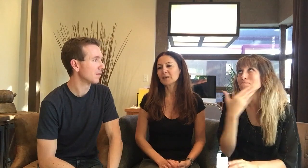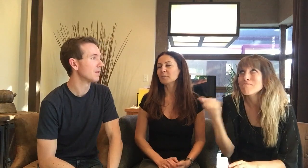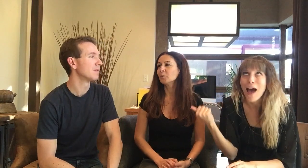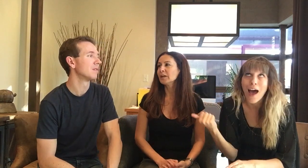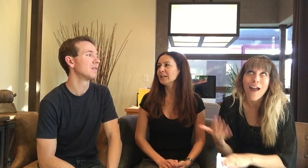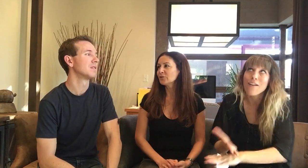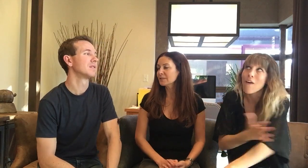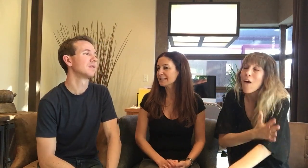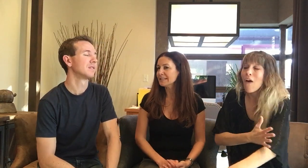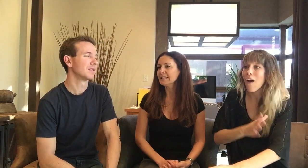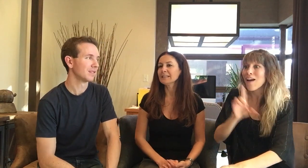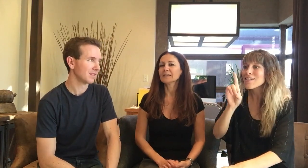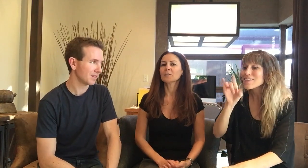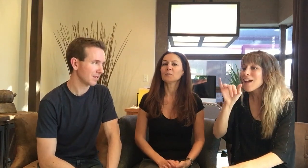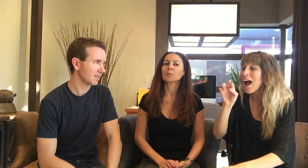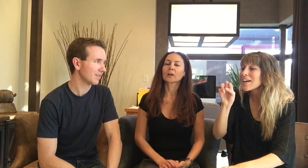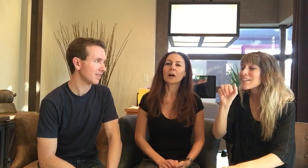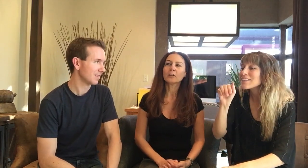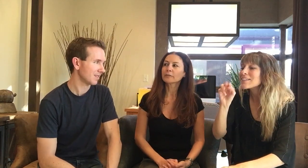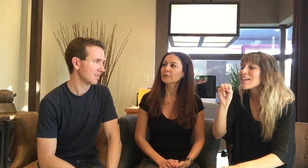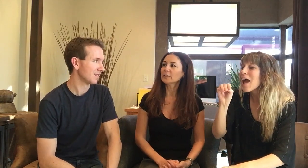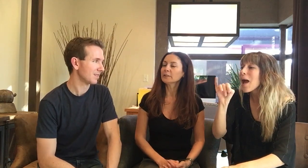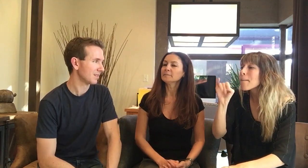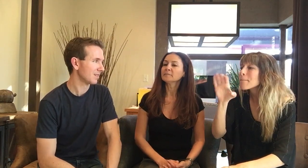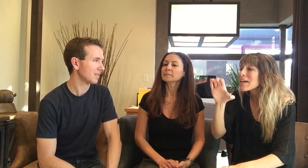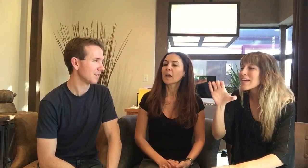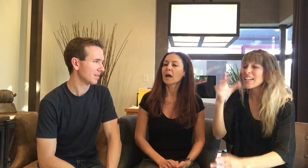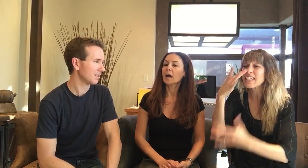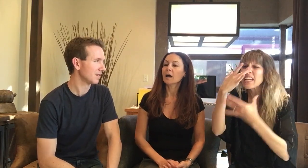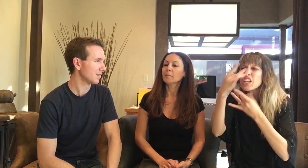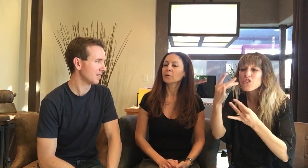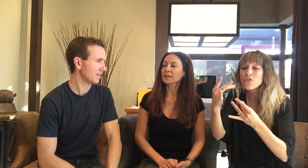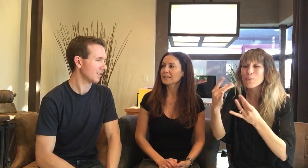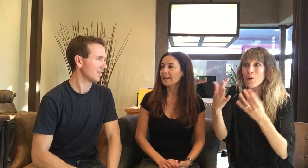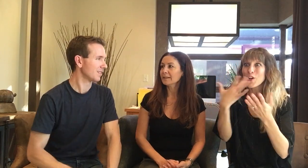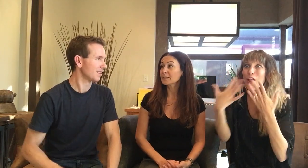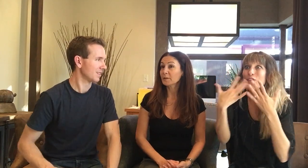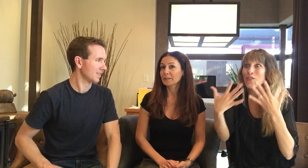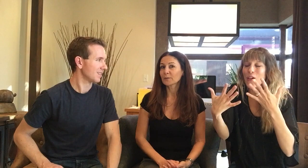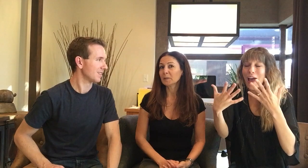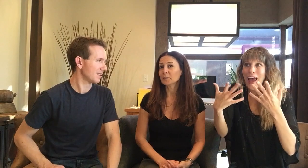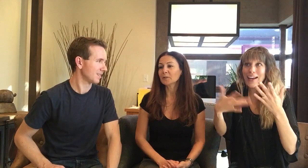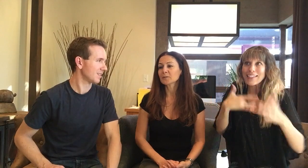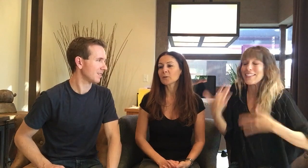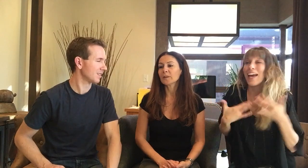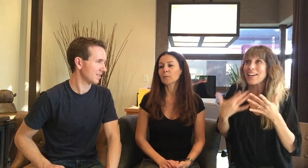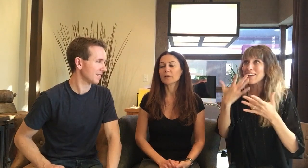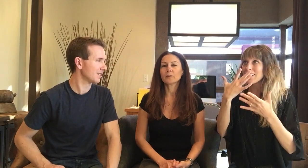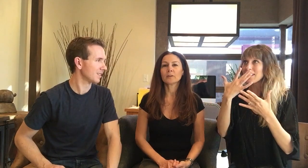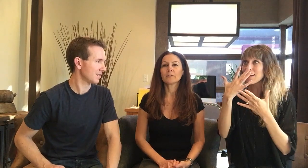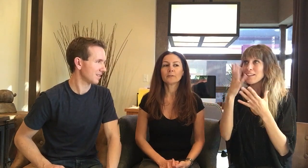dynamic, more interesting, more colorful, more exciting experience for people. So that whether they're the